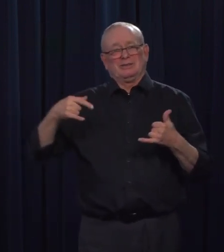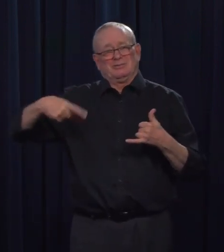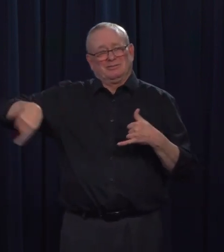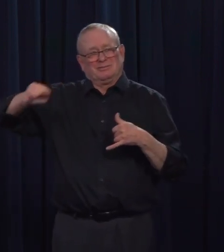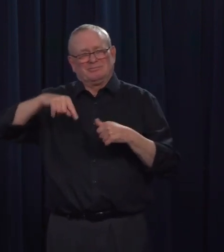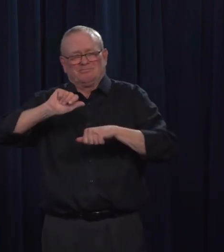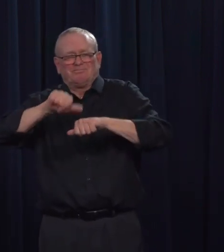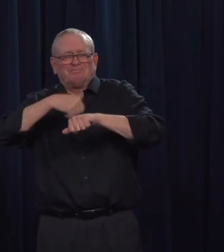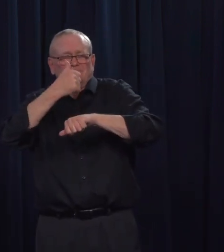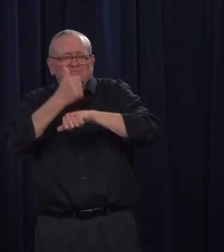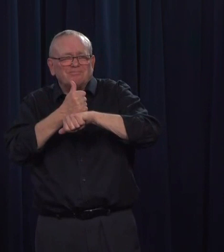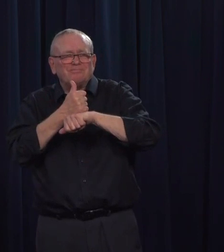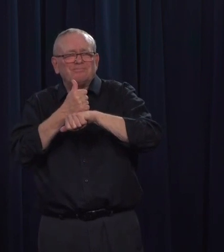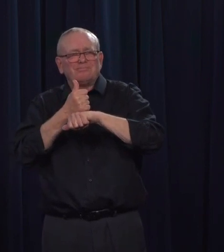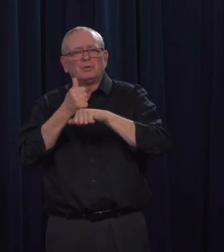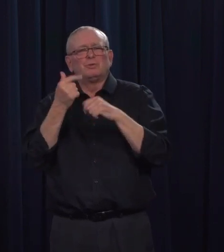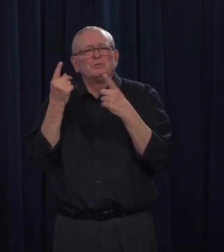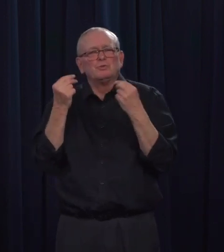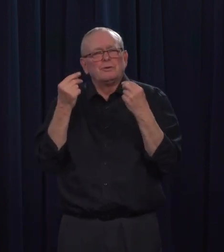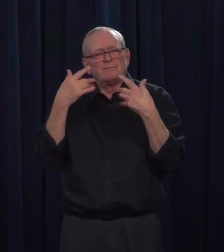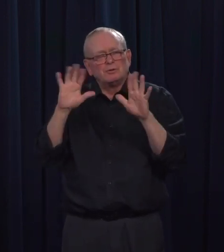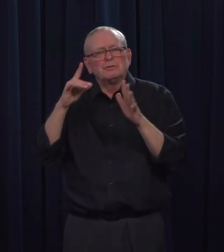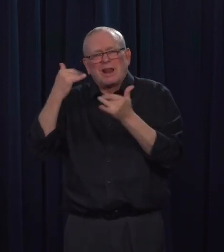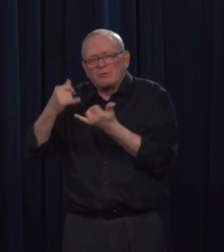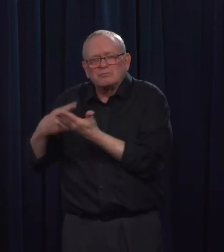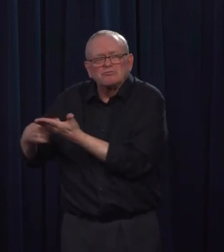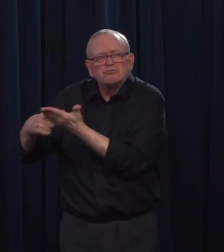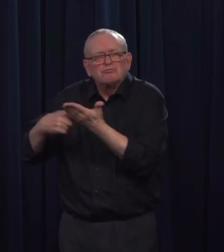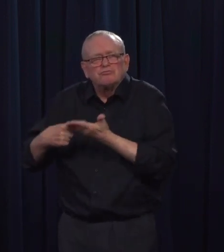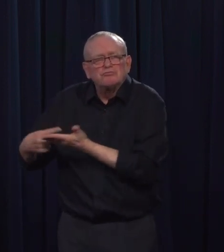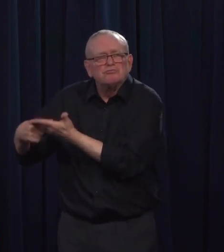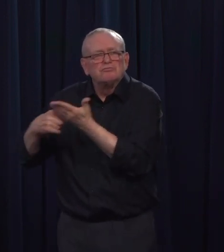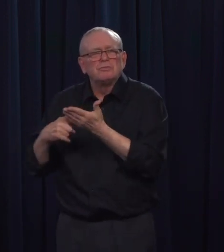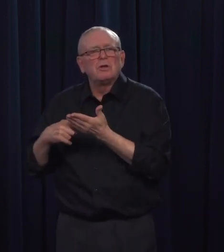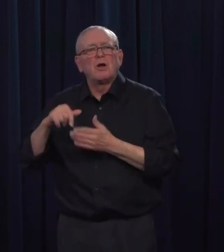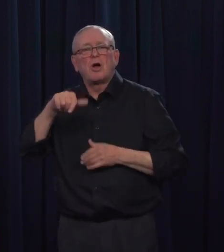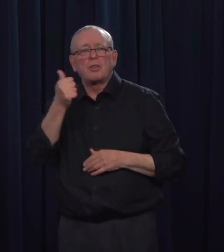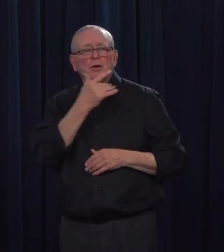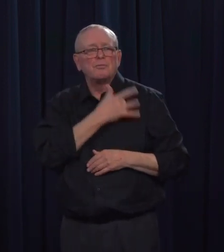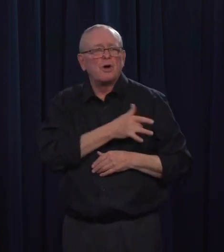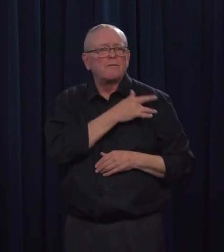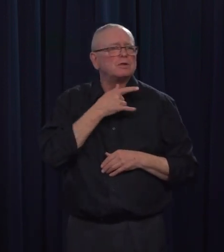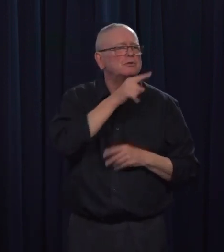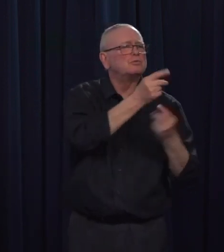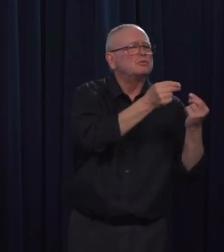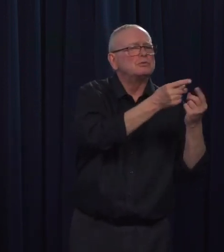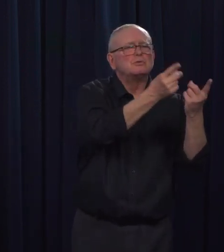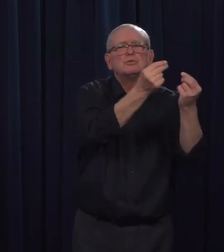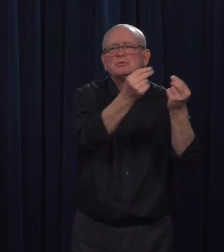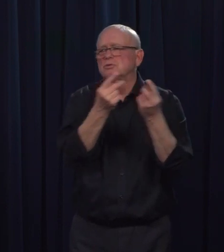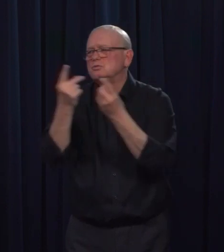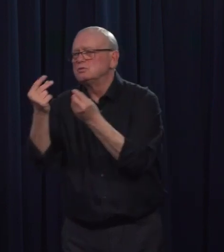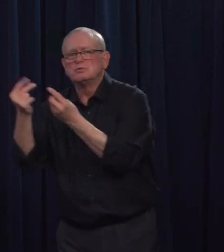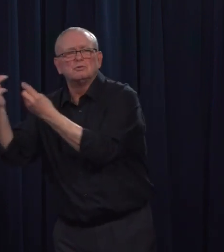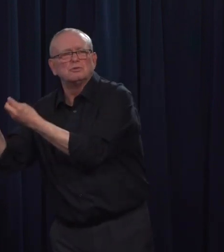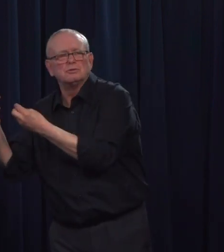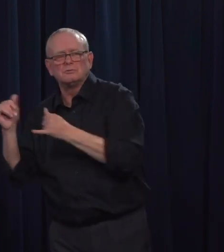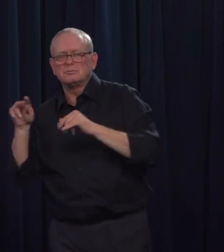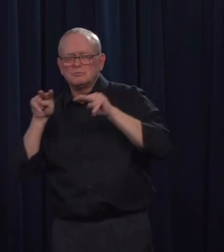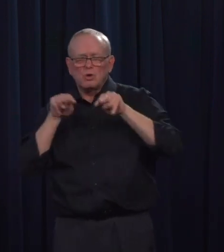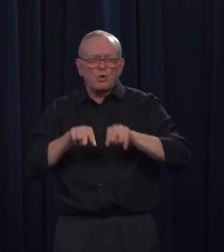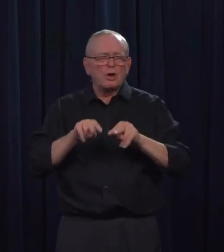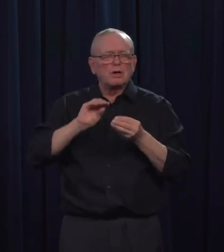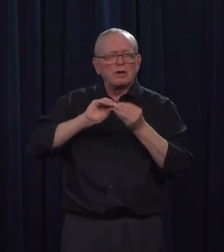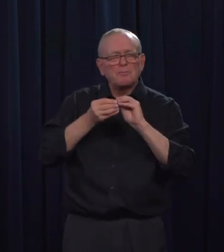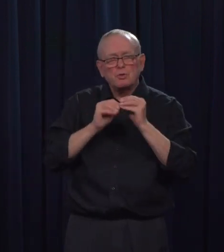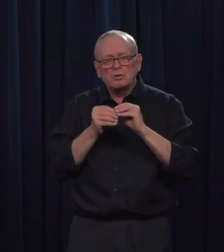provinces, looking at our own evidence, and then taking recommendations forward to the Emergency Management Cabinet Committee. And so,